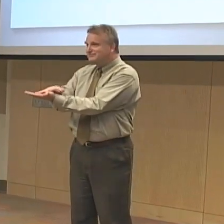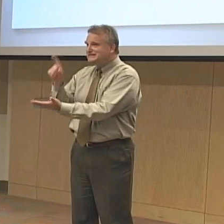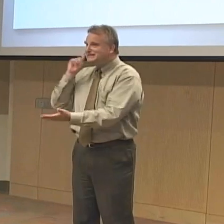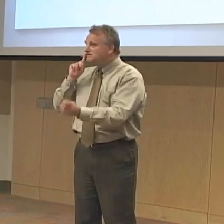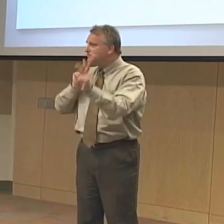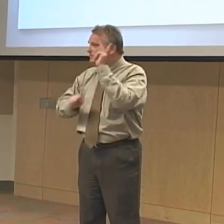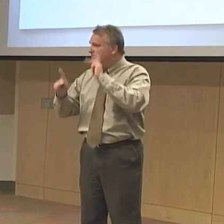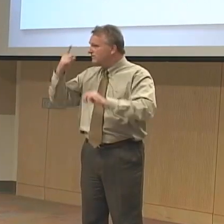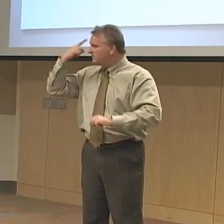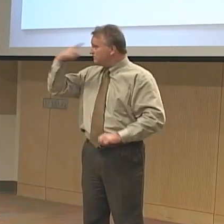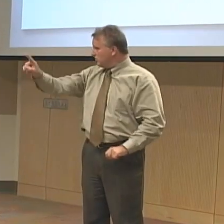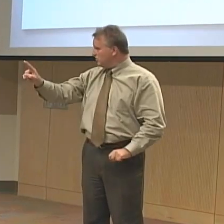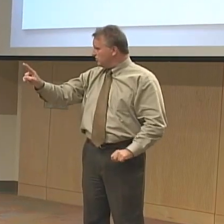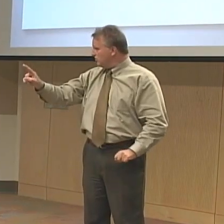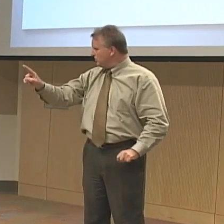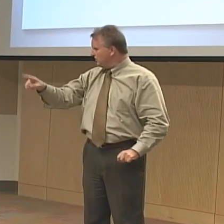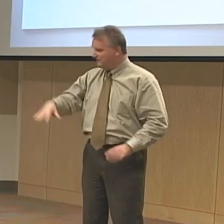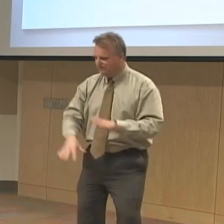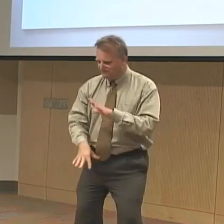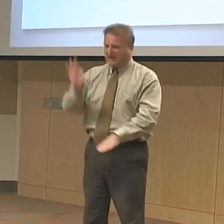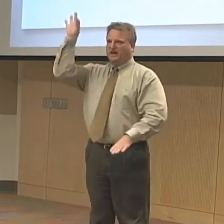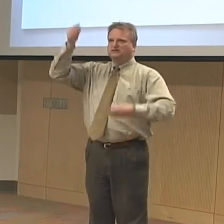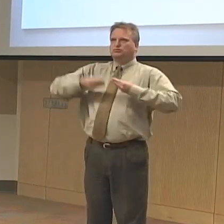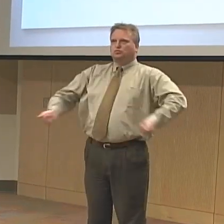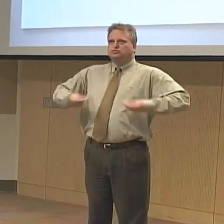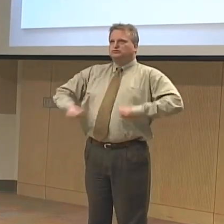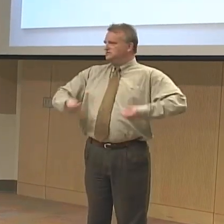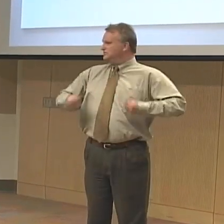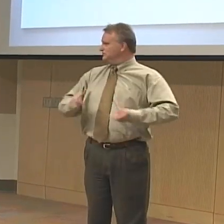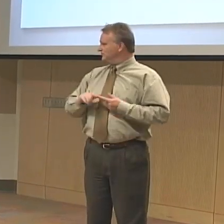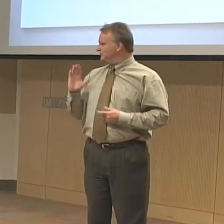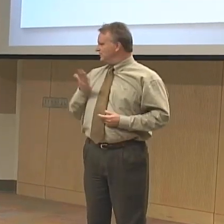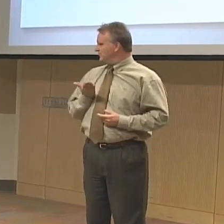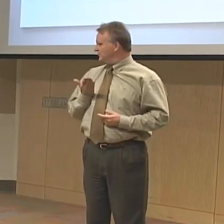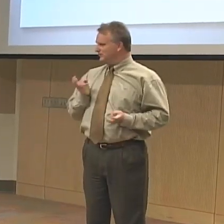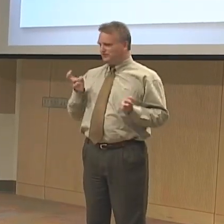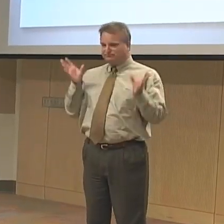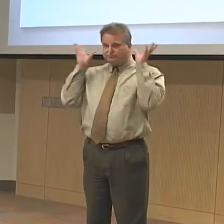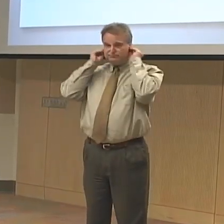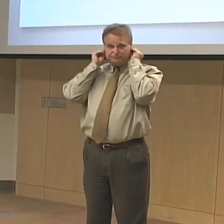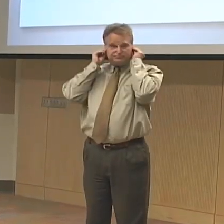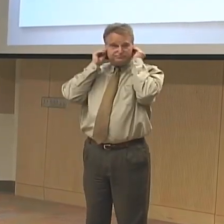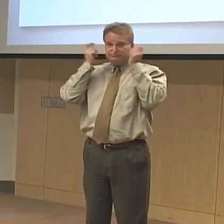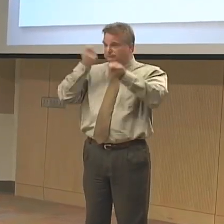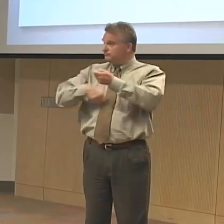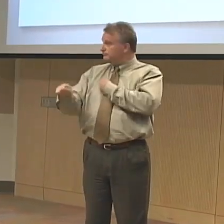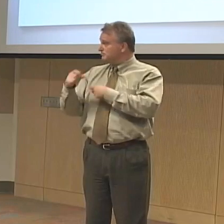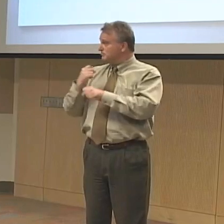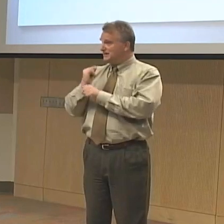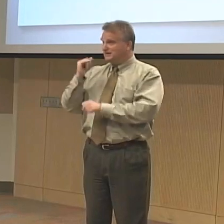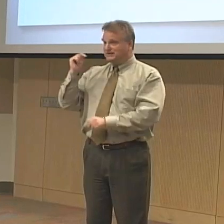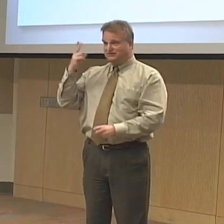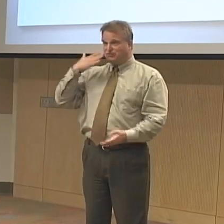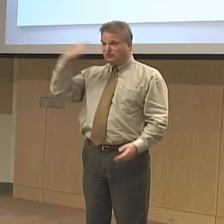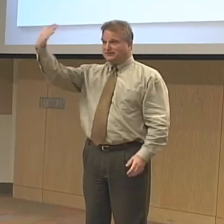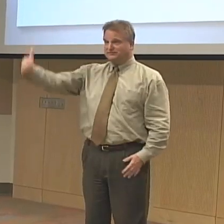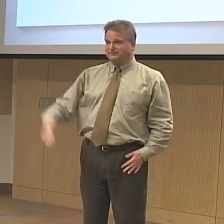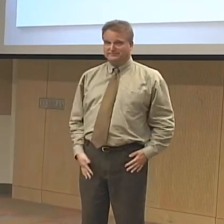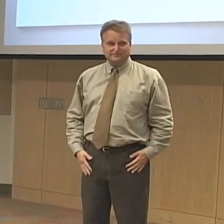applaud deaf people for finding solutions to us not being able to hear and to